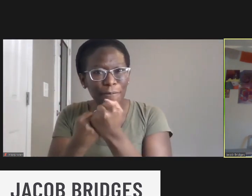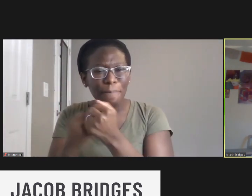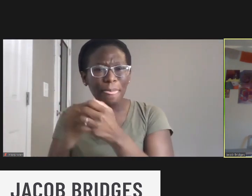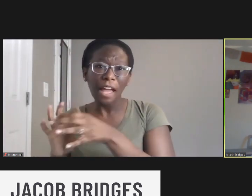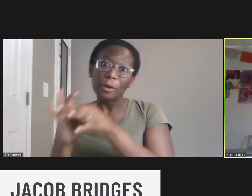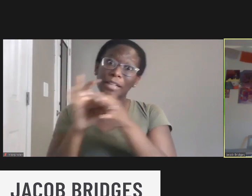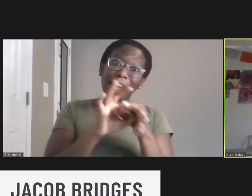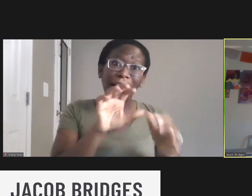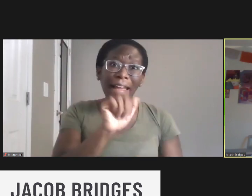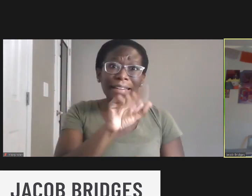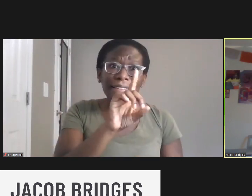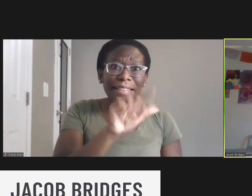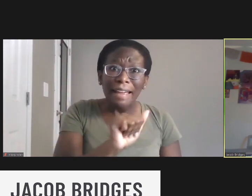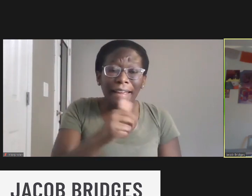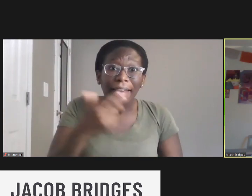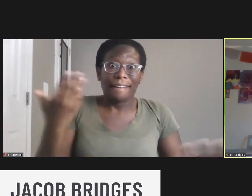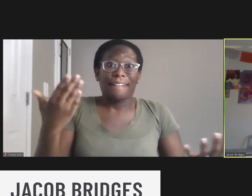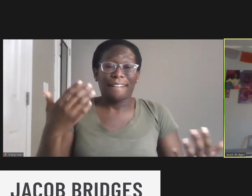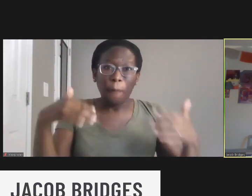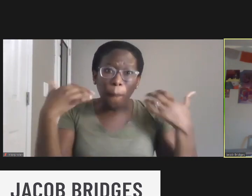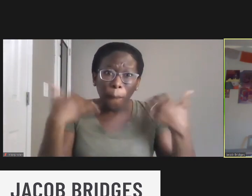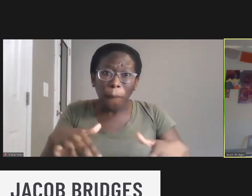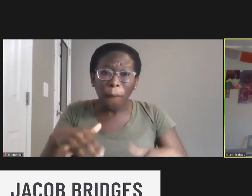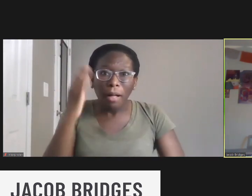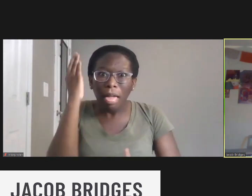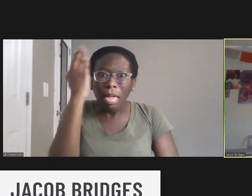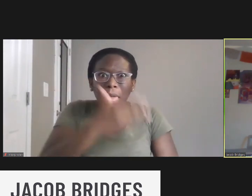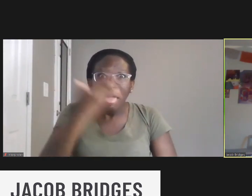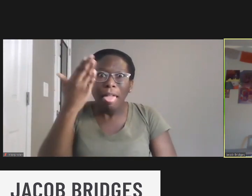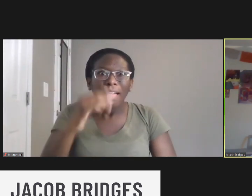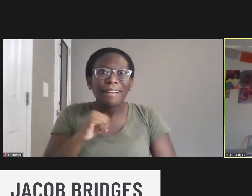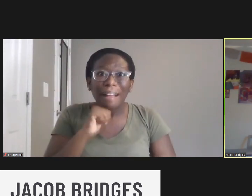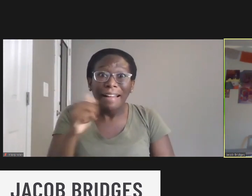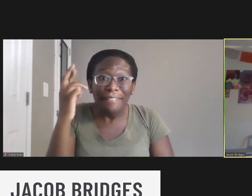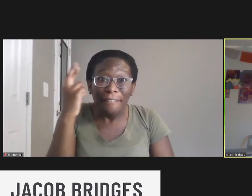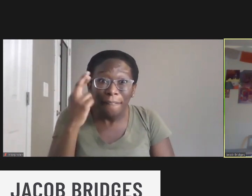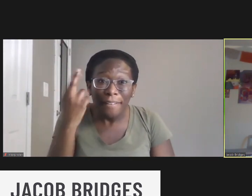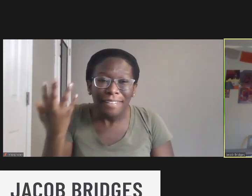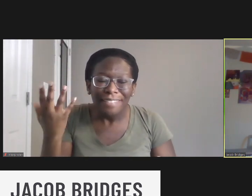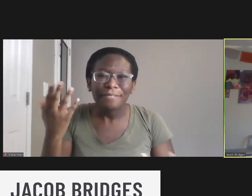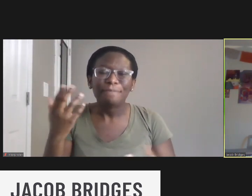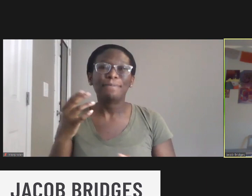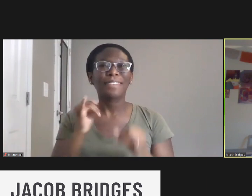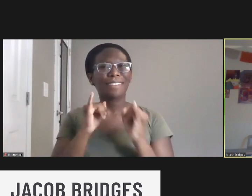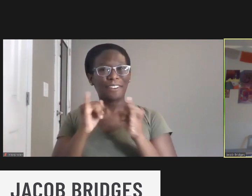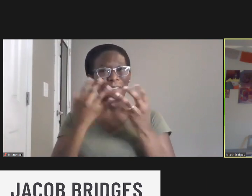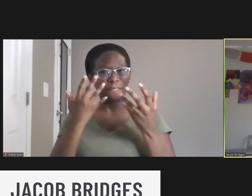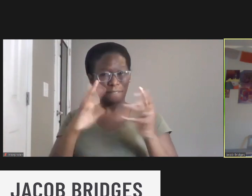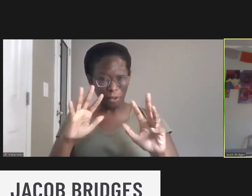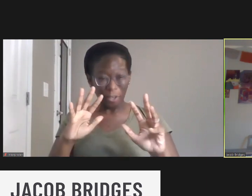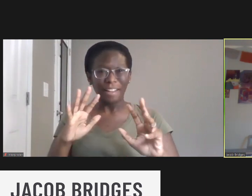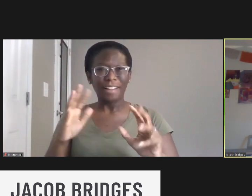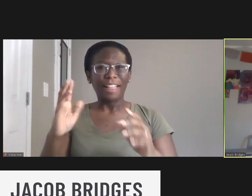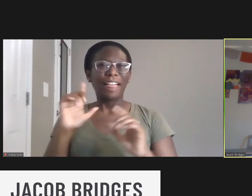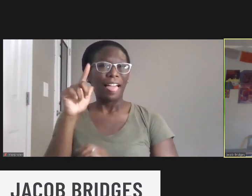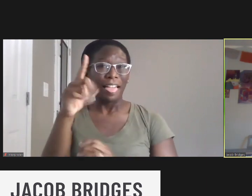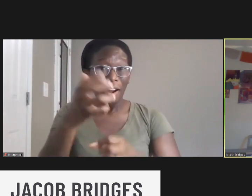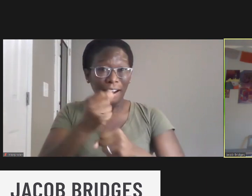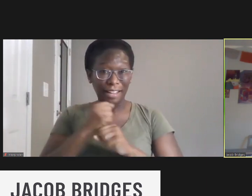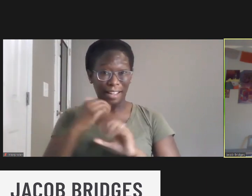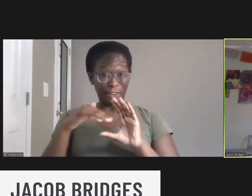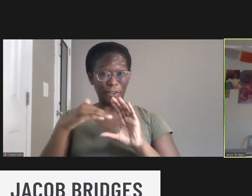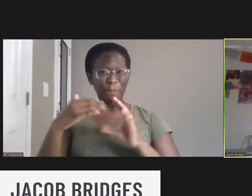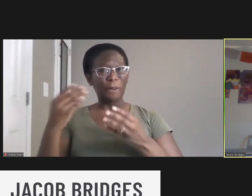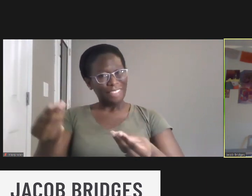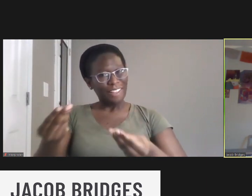without realizing it. And after the interview, I got an email offering me the position at Alliance of